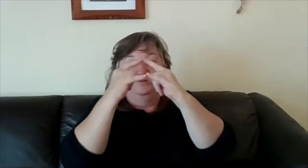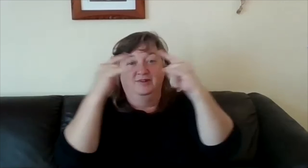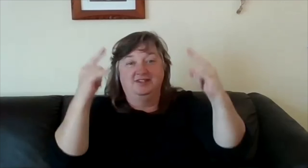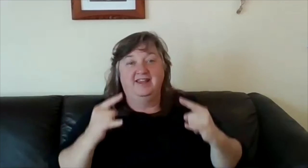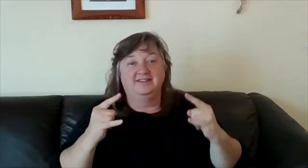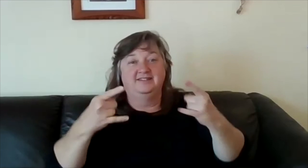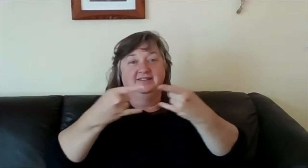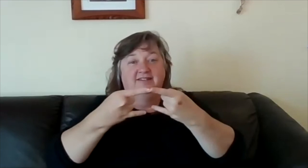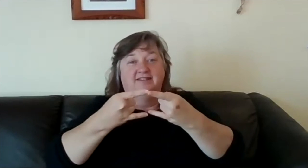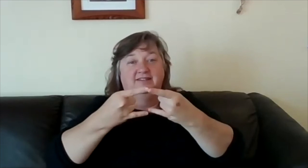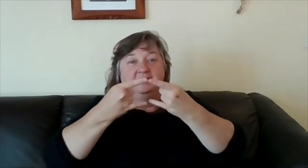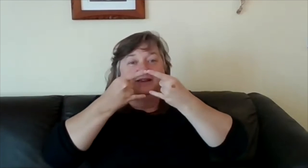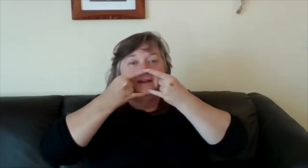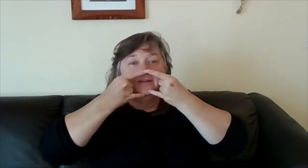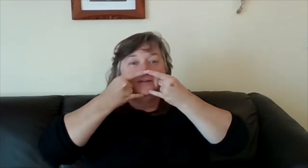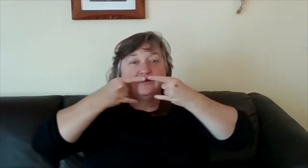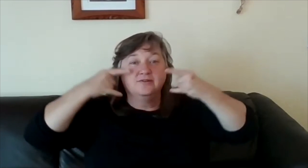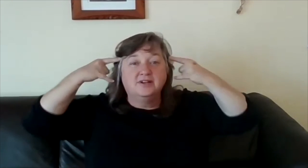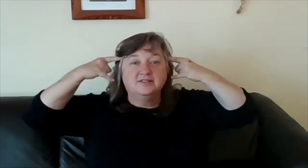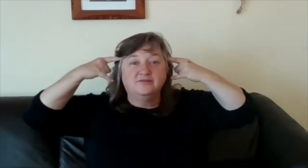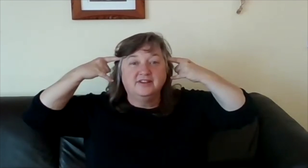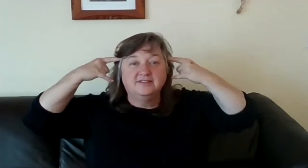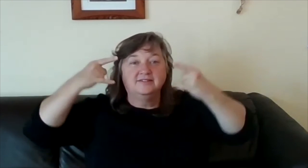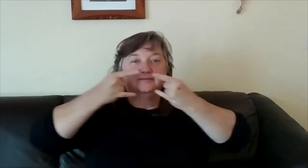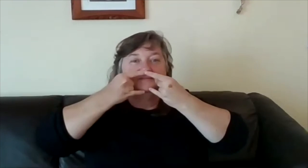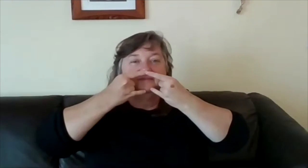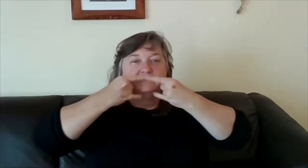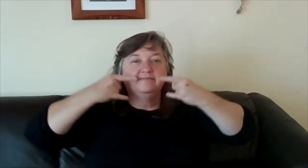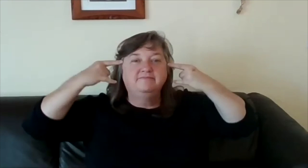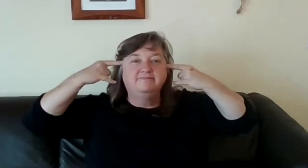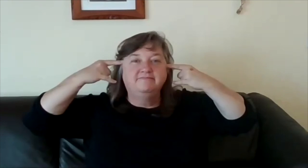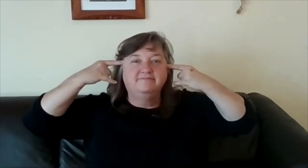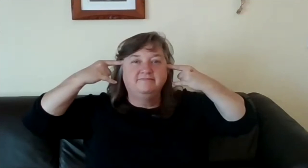or tent and you go across your face.